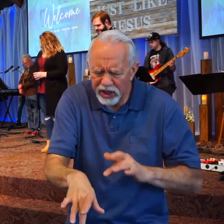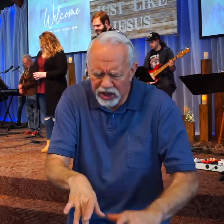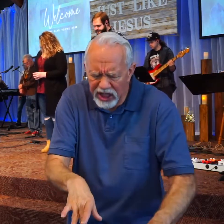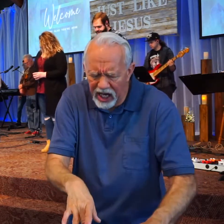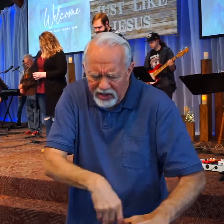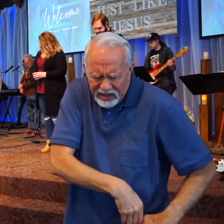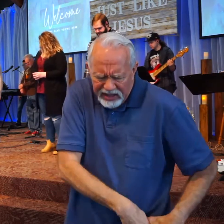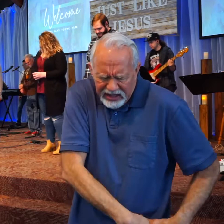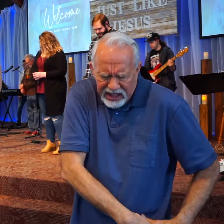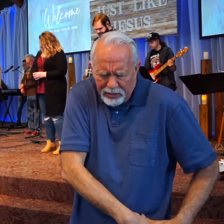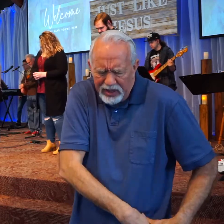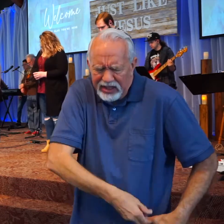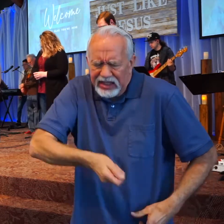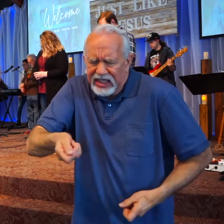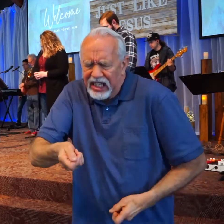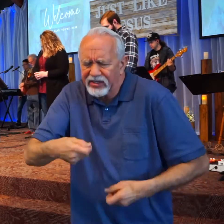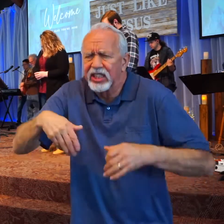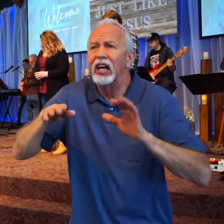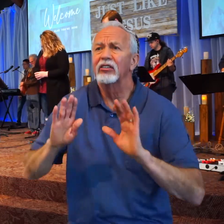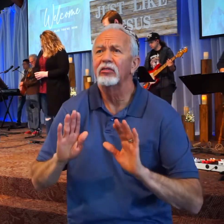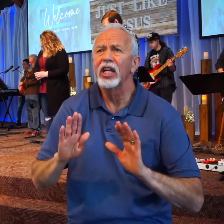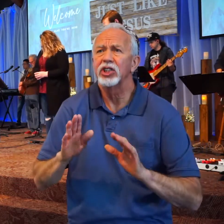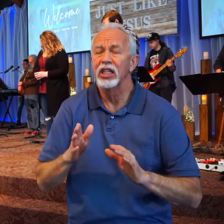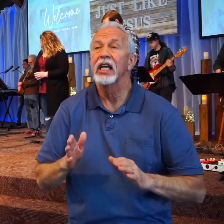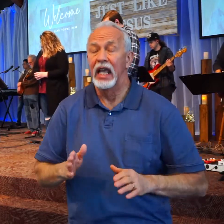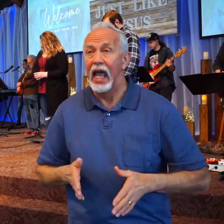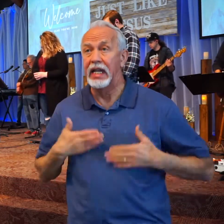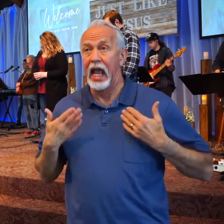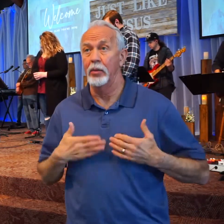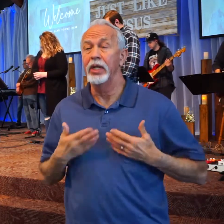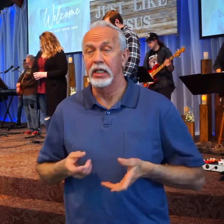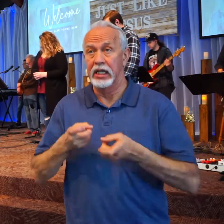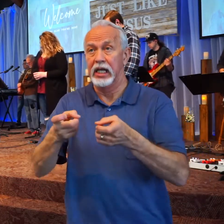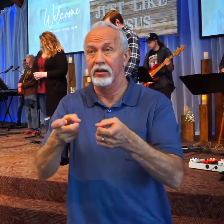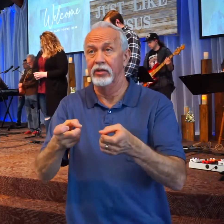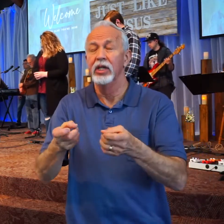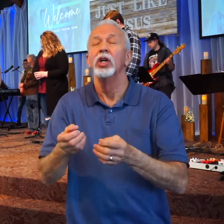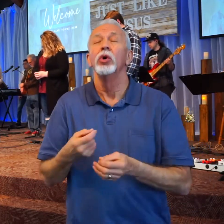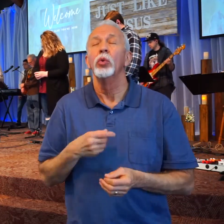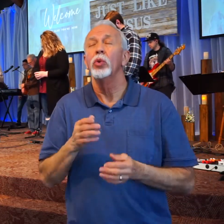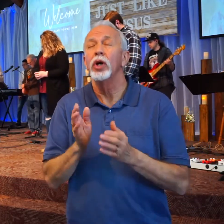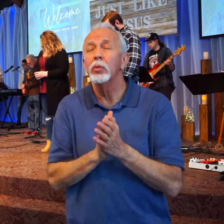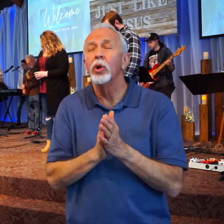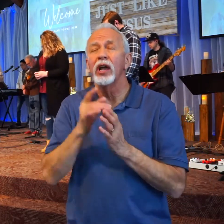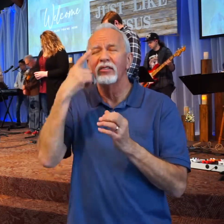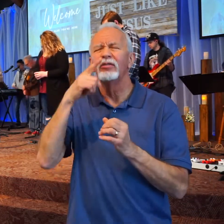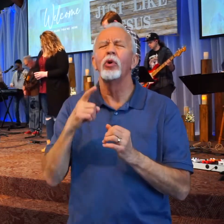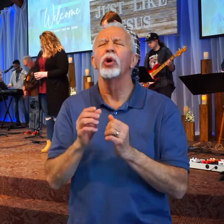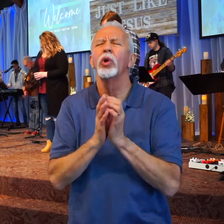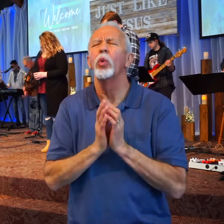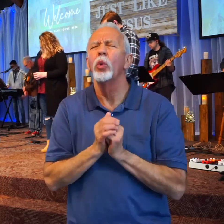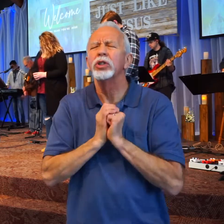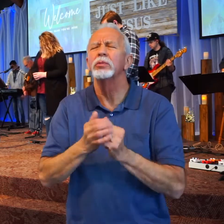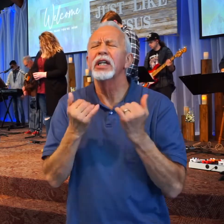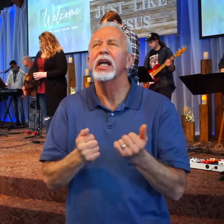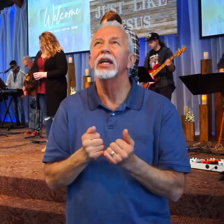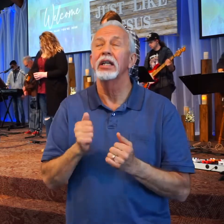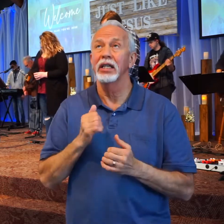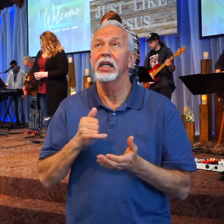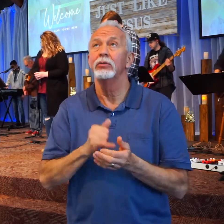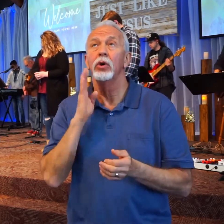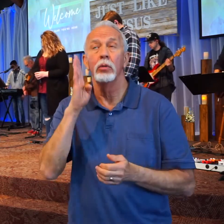give sacrificially, but also cheerfully. Father, thank you. We pray for worship today, that it would be pleasing to you, that